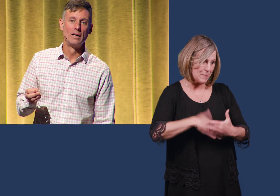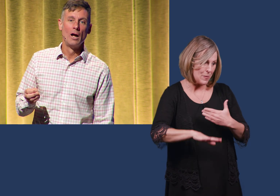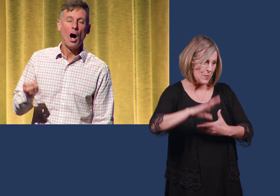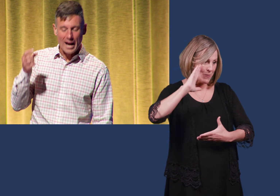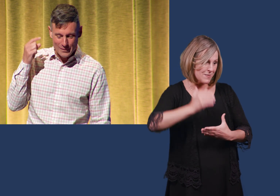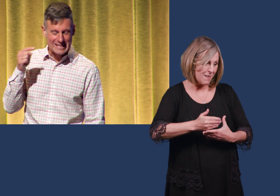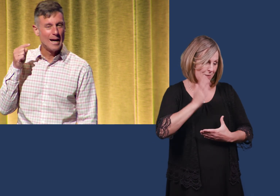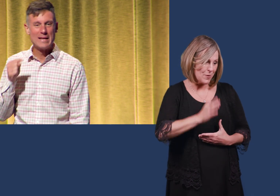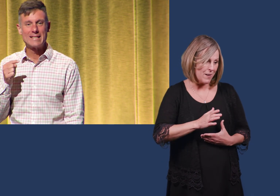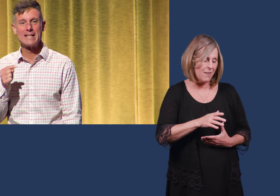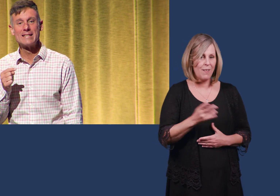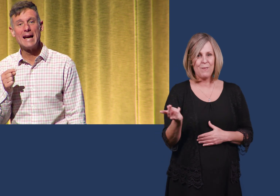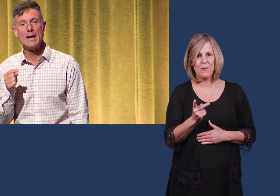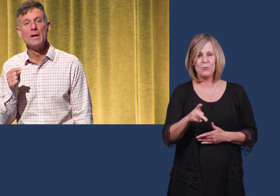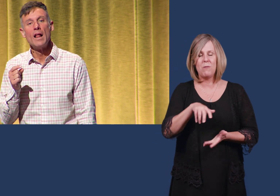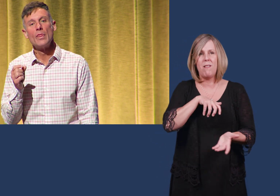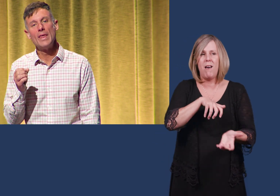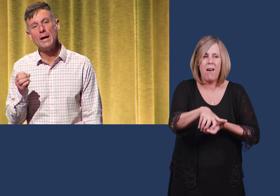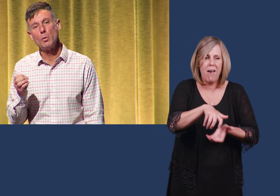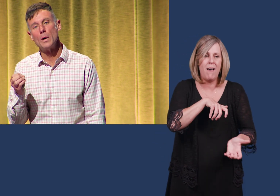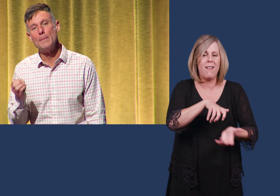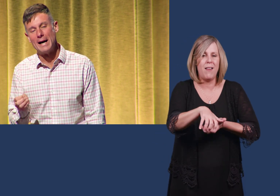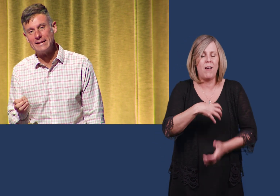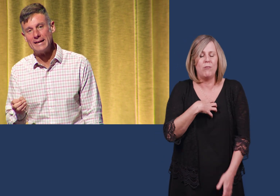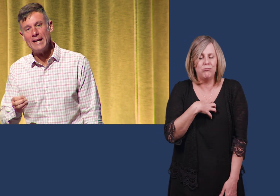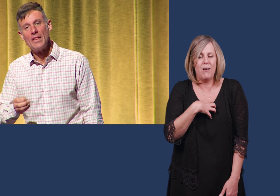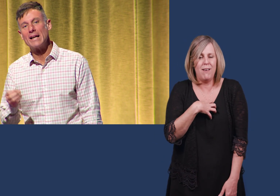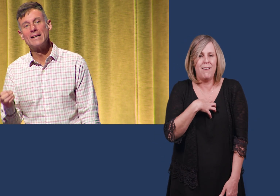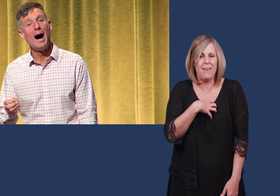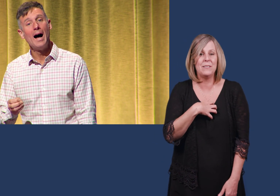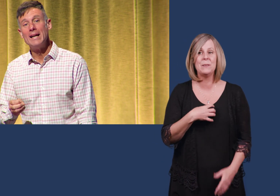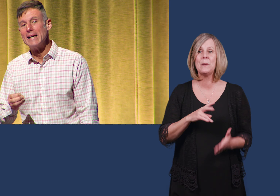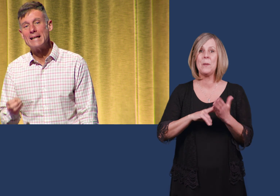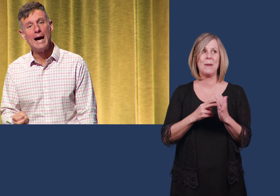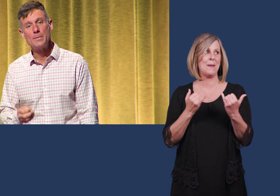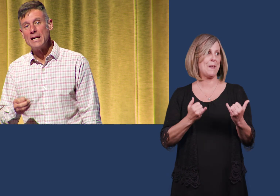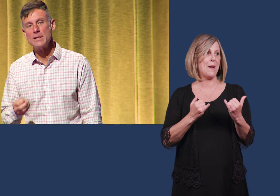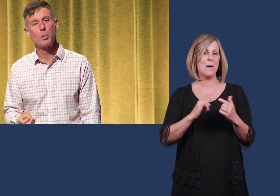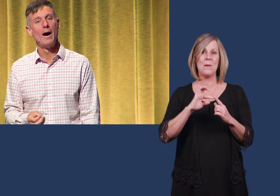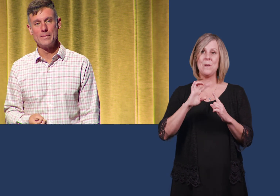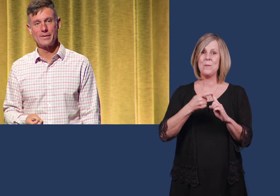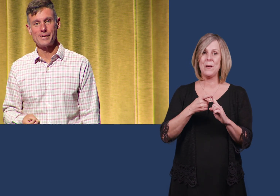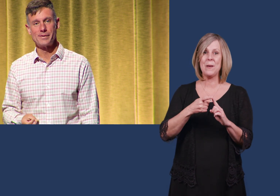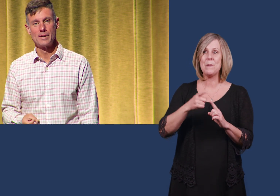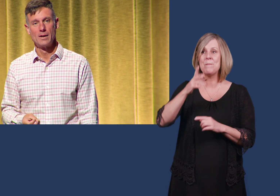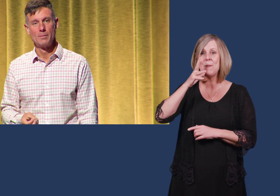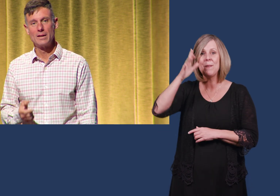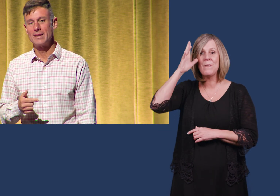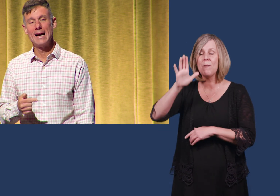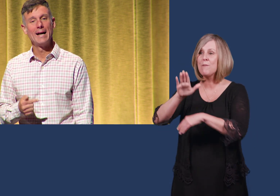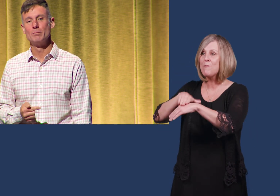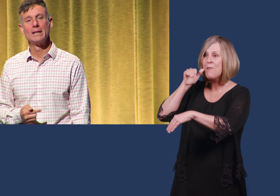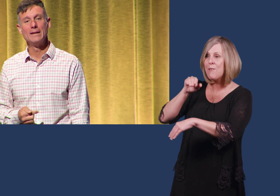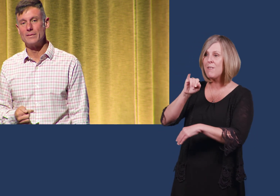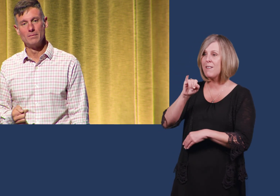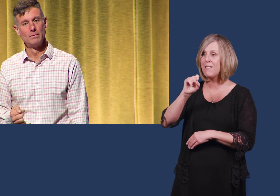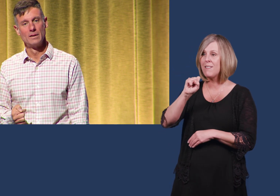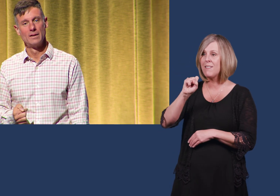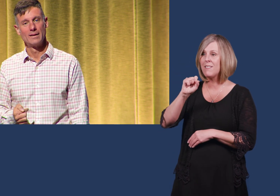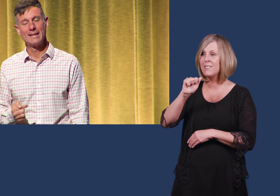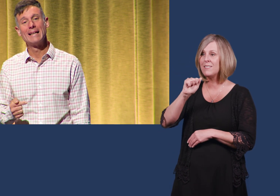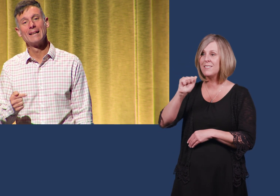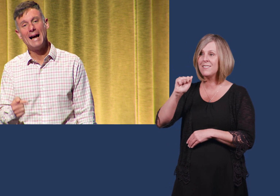now." Every time they said his name, they were reminded that God kept his promises, but that they hadn't believed